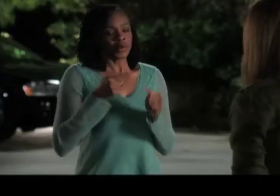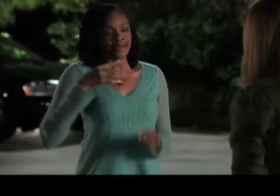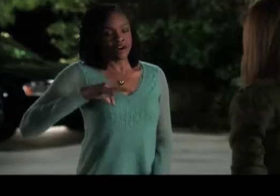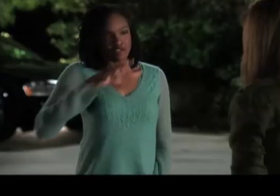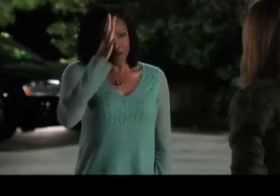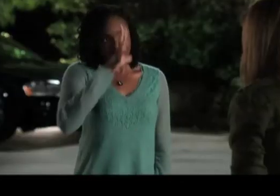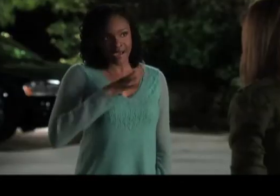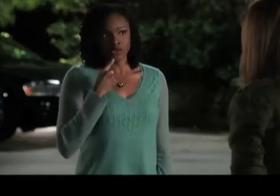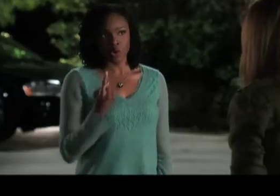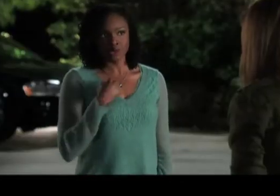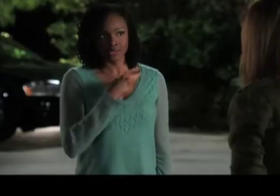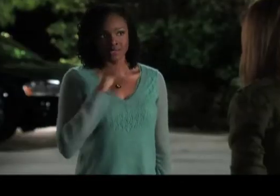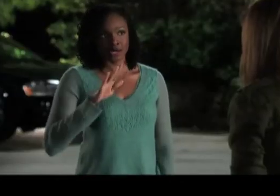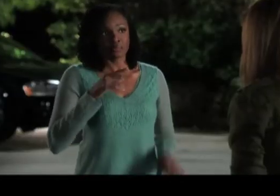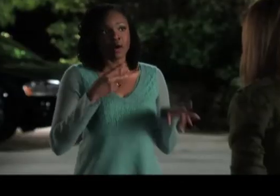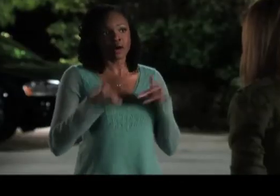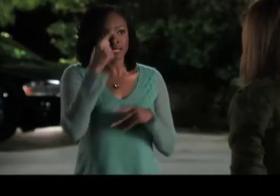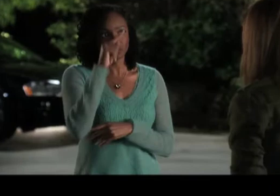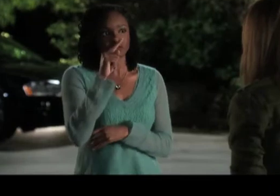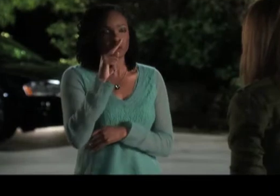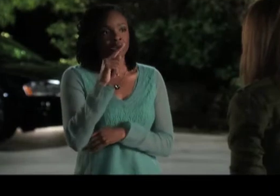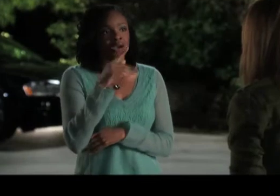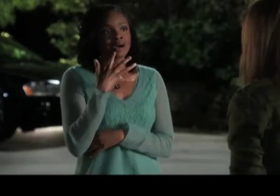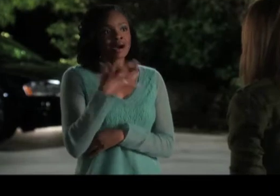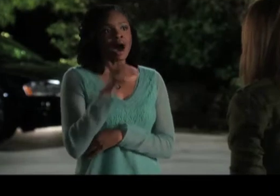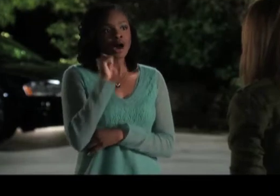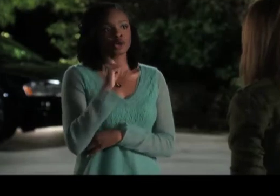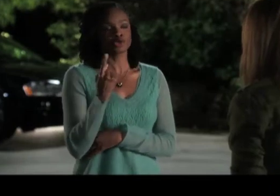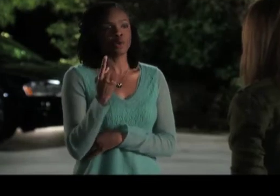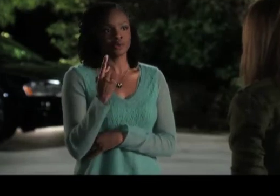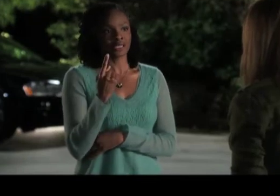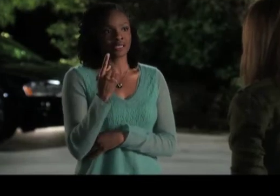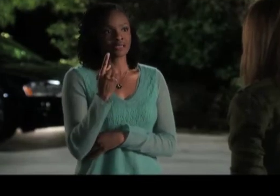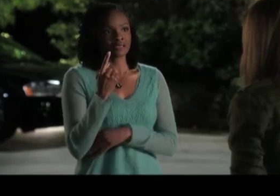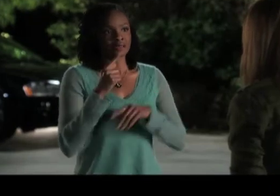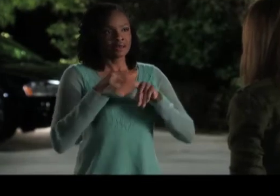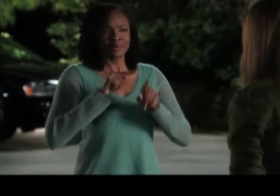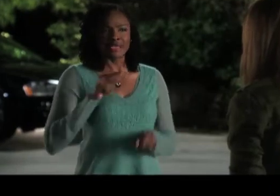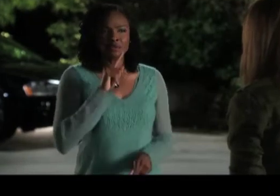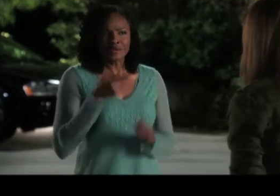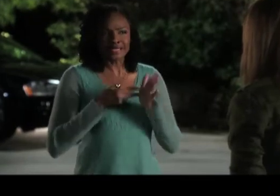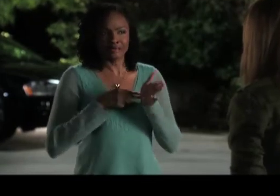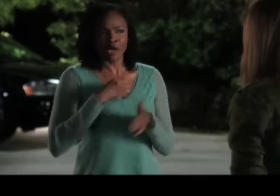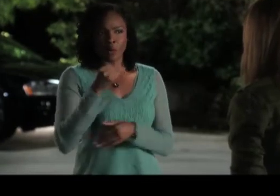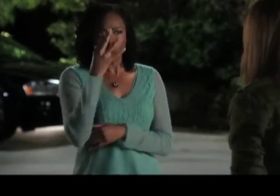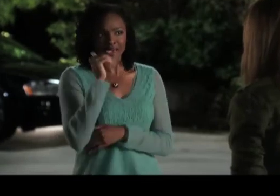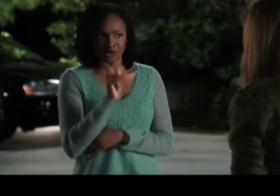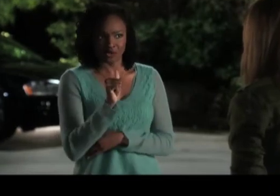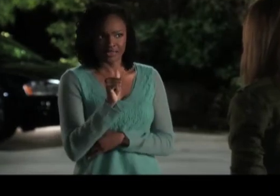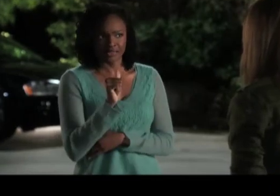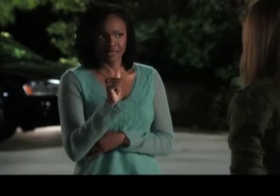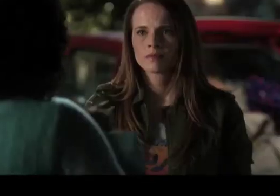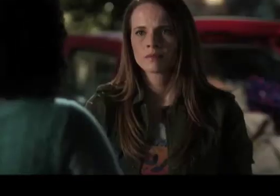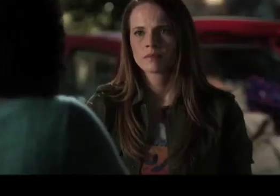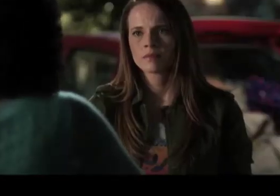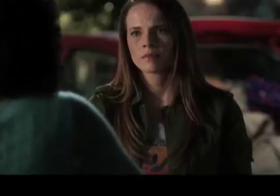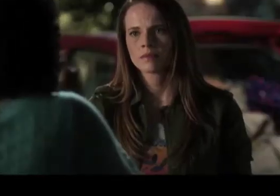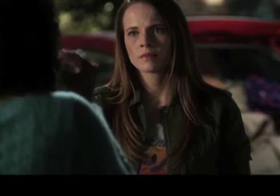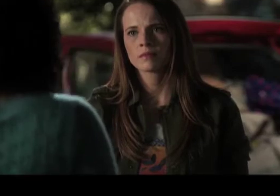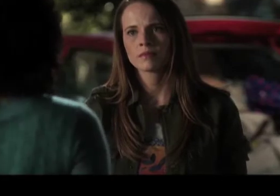a frat guy told us their party was for hot girls only, but they really meant white girls. Like when